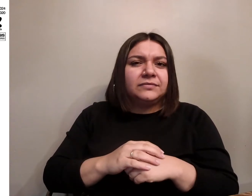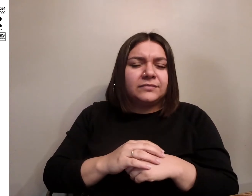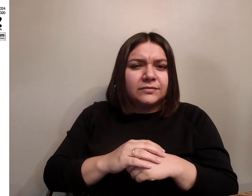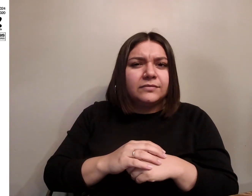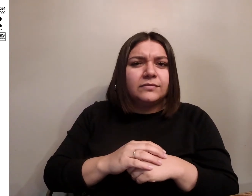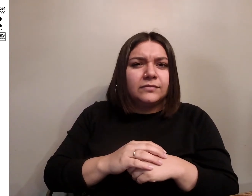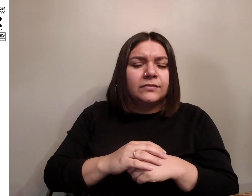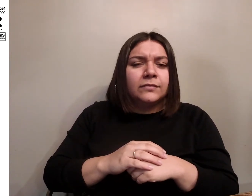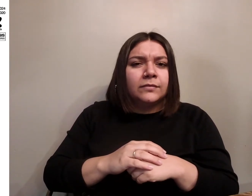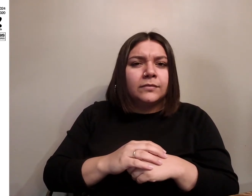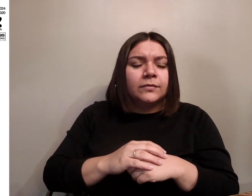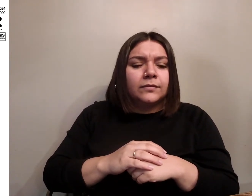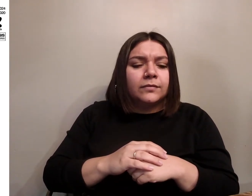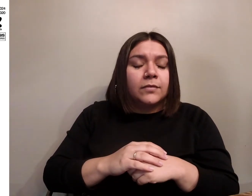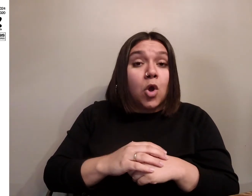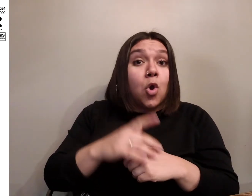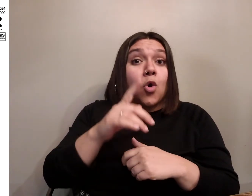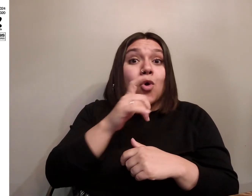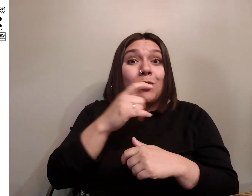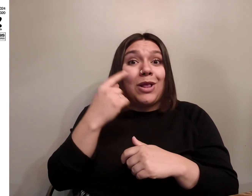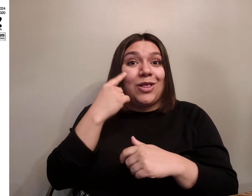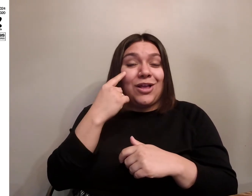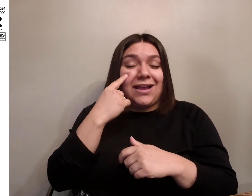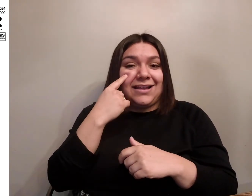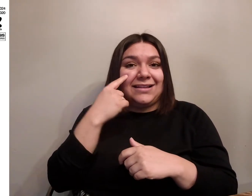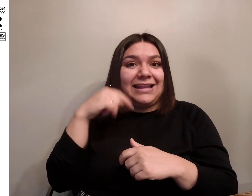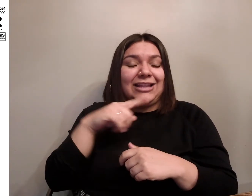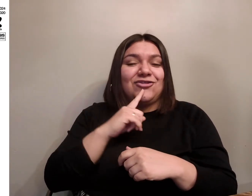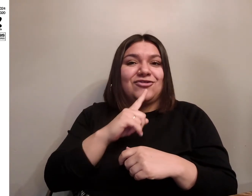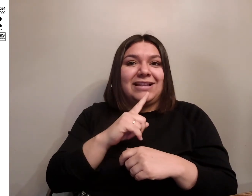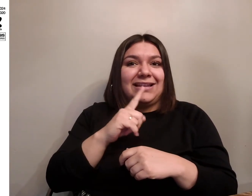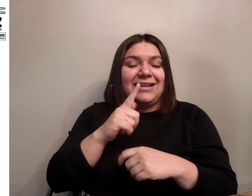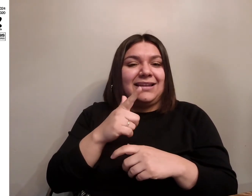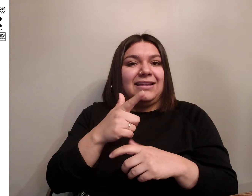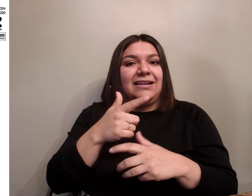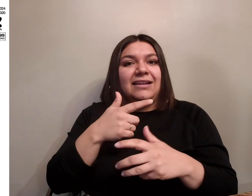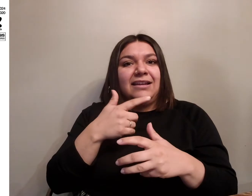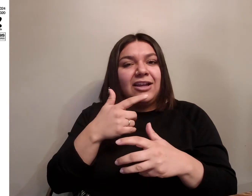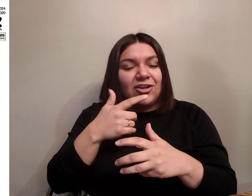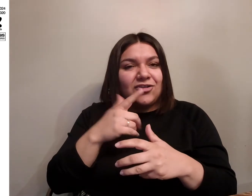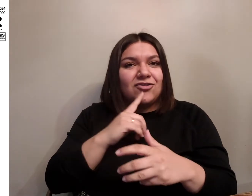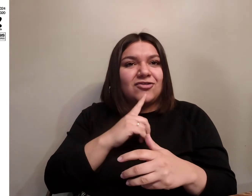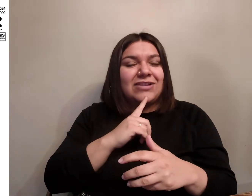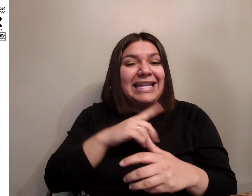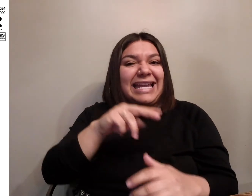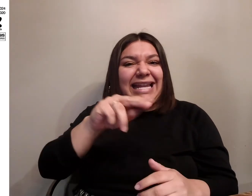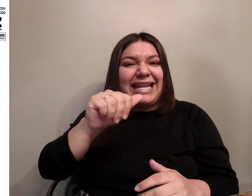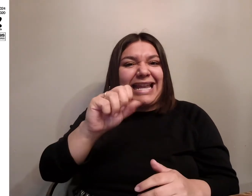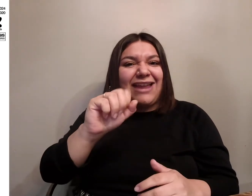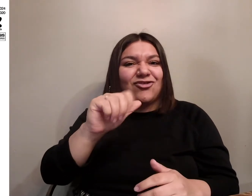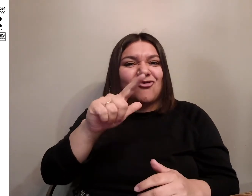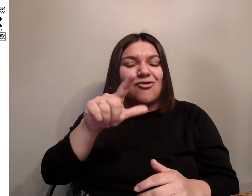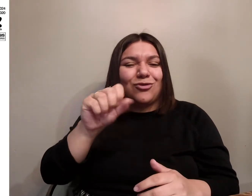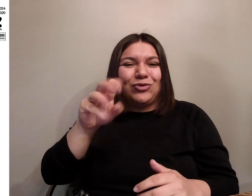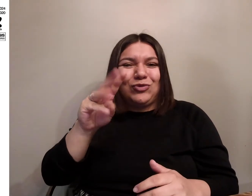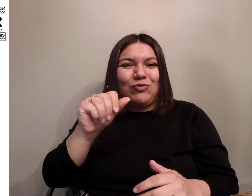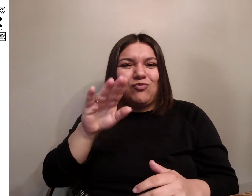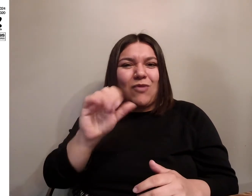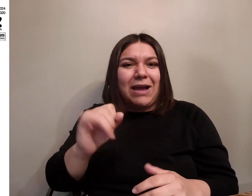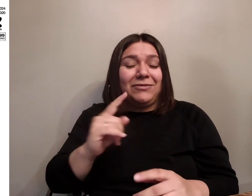different ways. Like who would have guessed that the sinisterly long